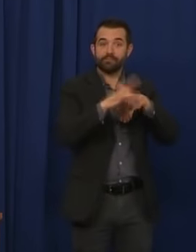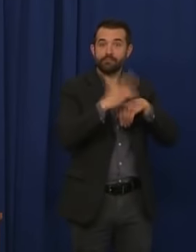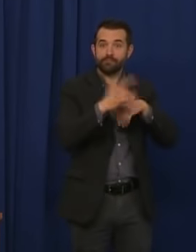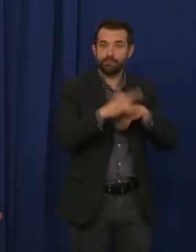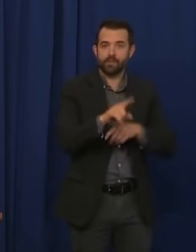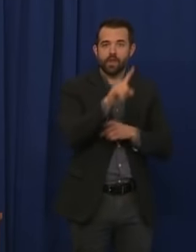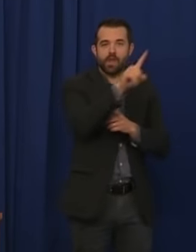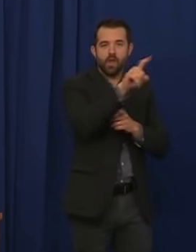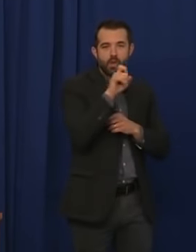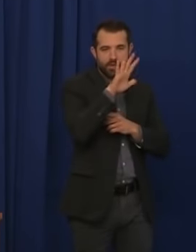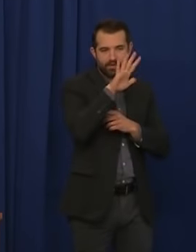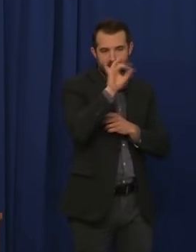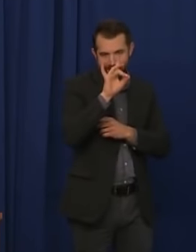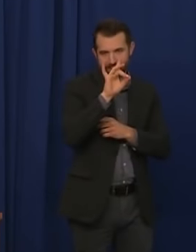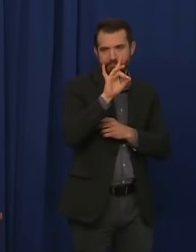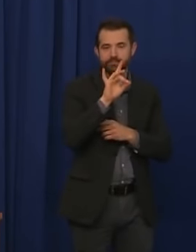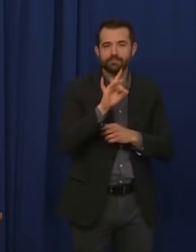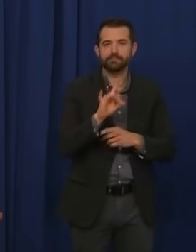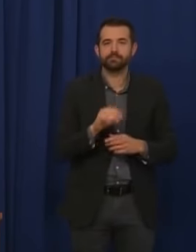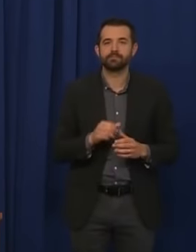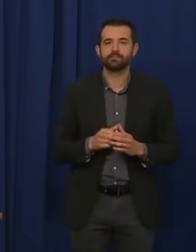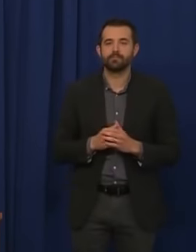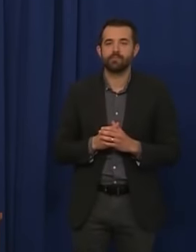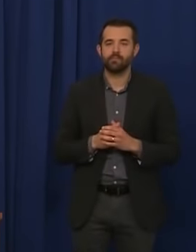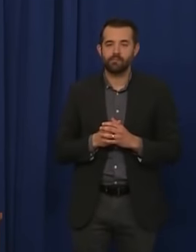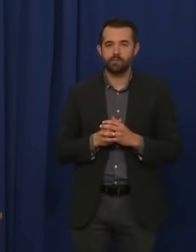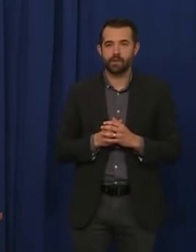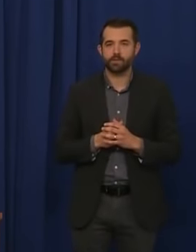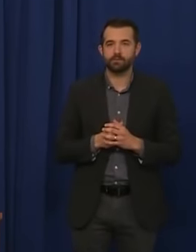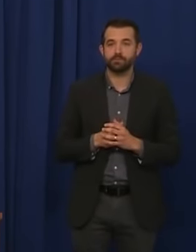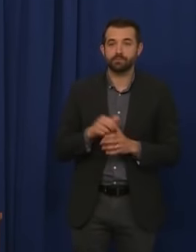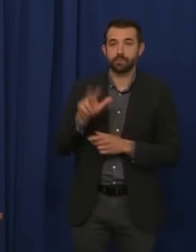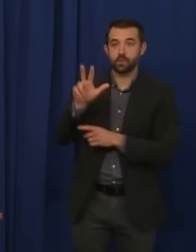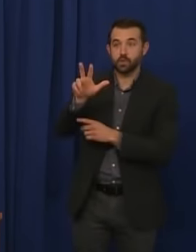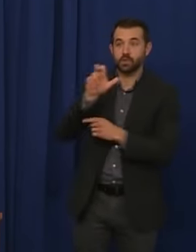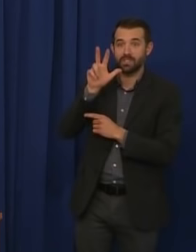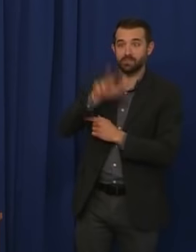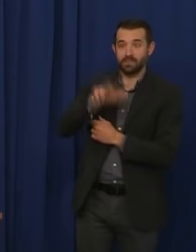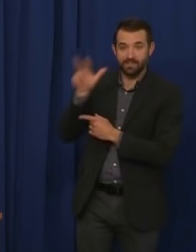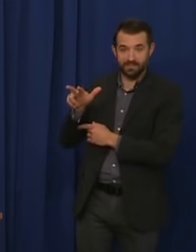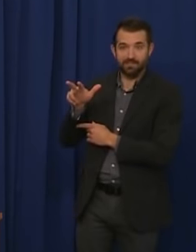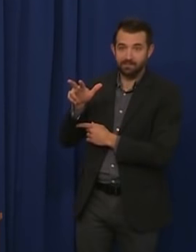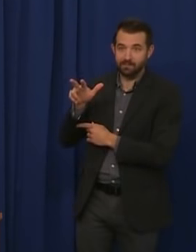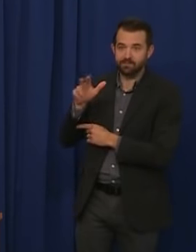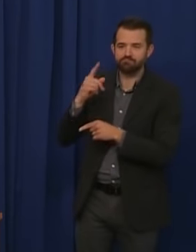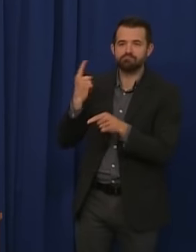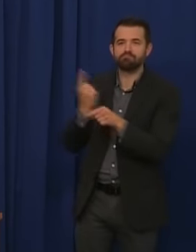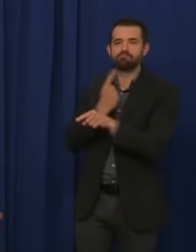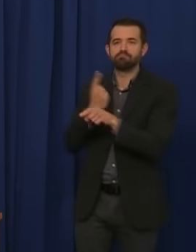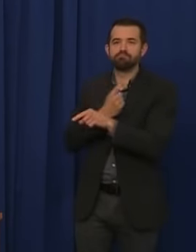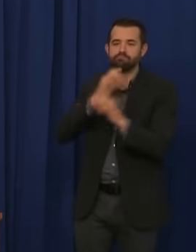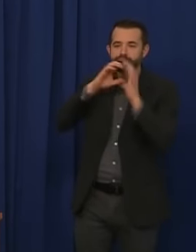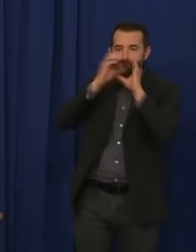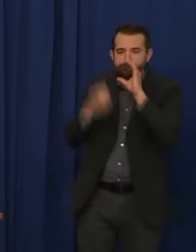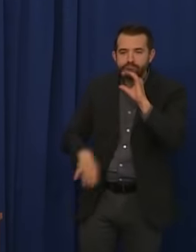158 of which are available. There are 333 conventional ventilators in the state,